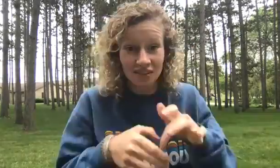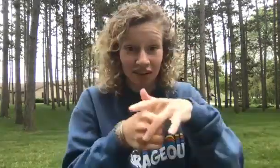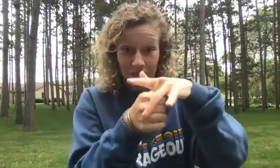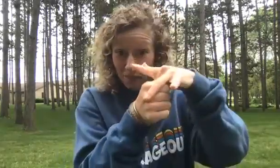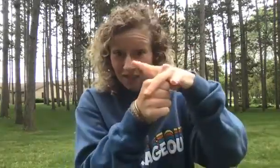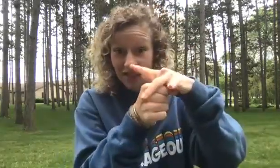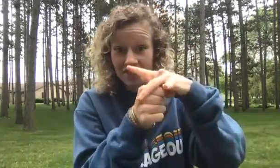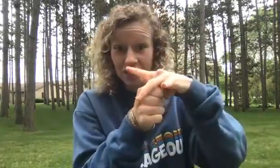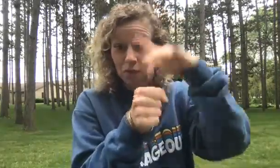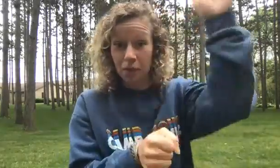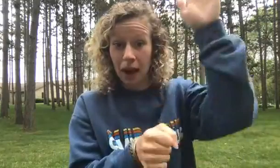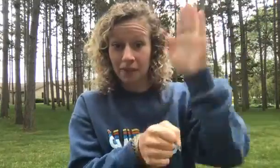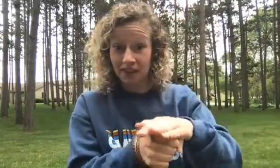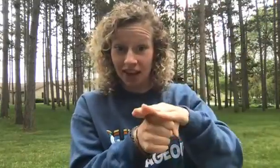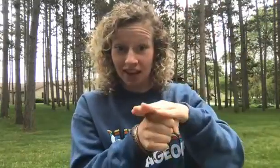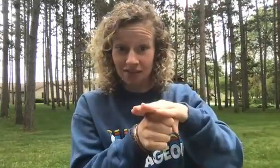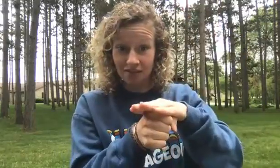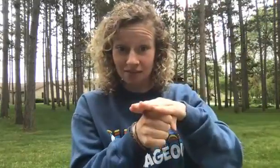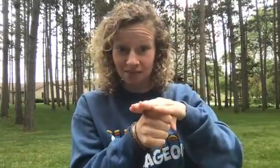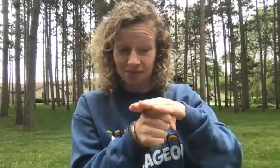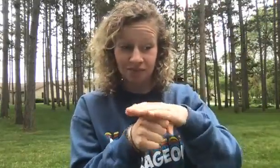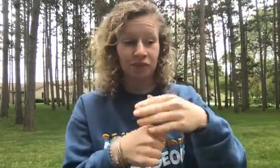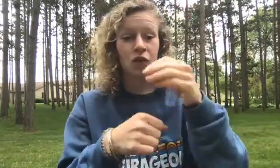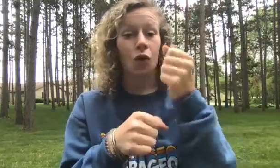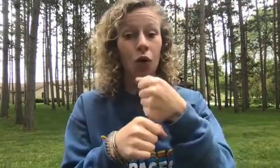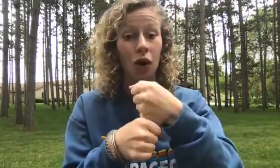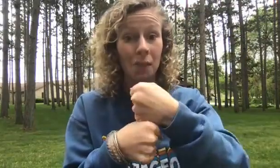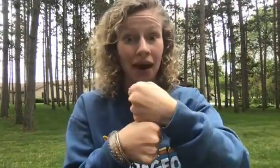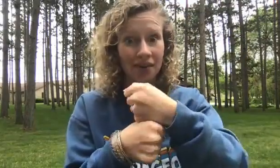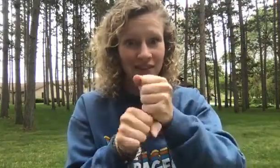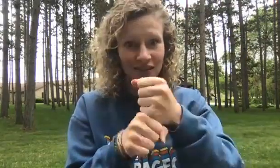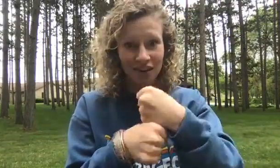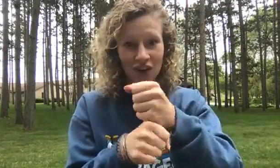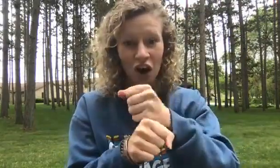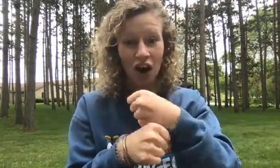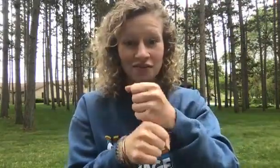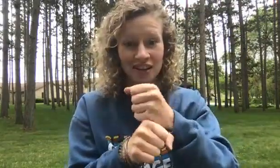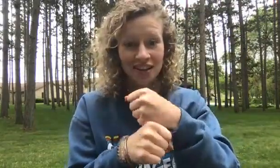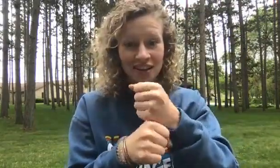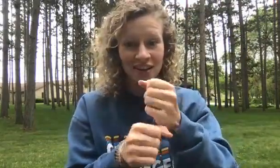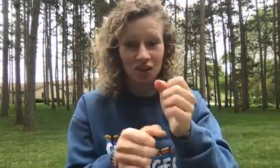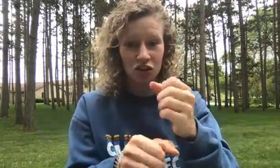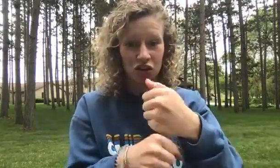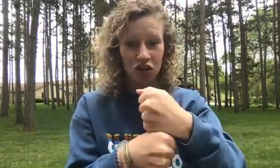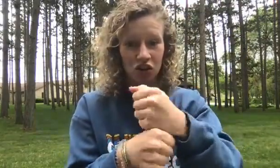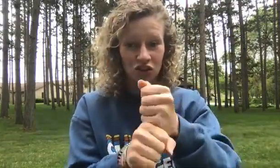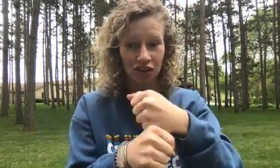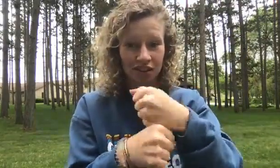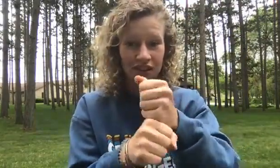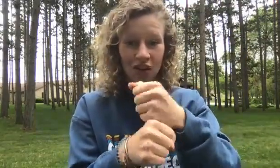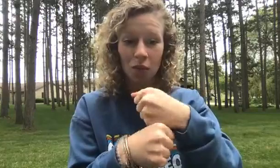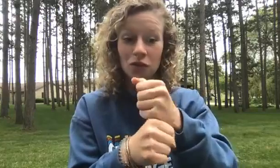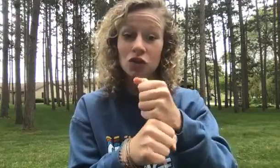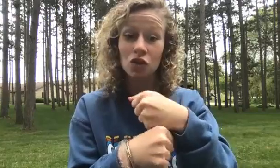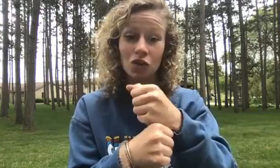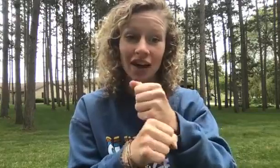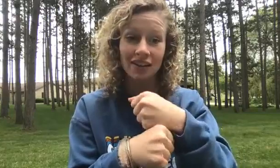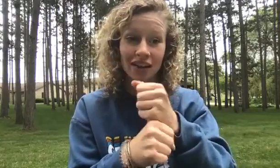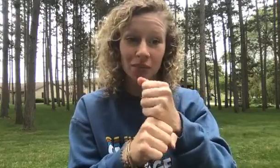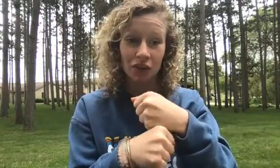It makes sense. You're popping the can. Or my favorite, coffee. So it's like almost you're grinding up the